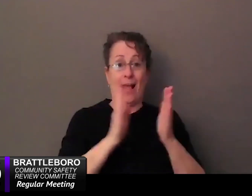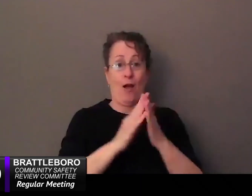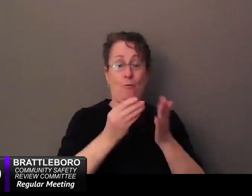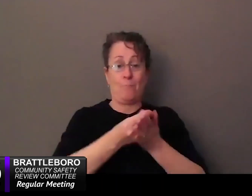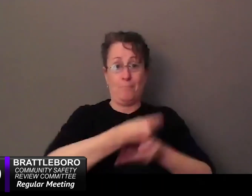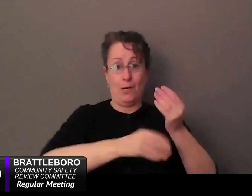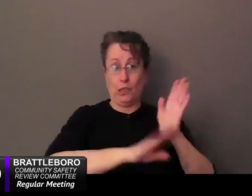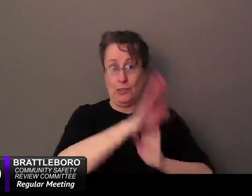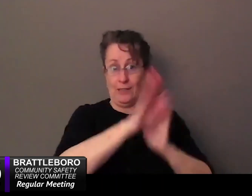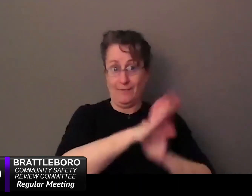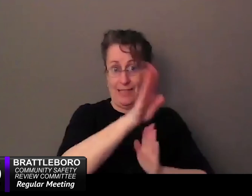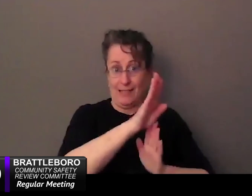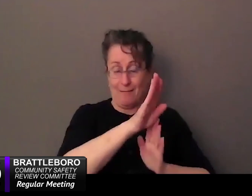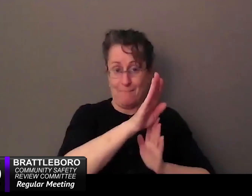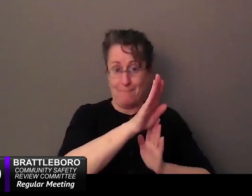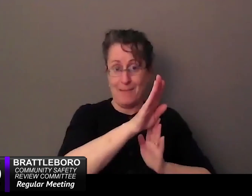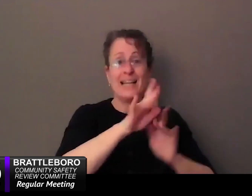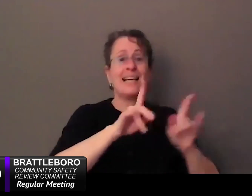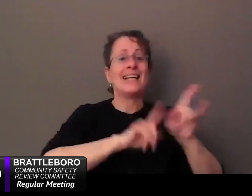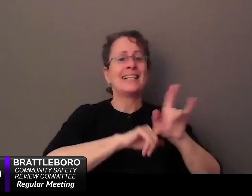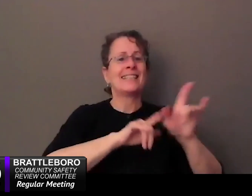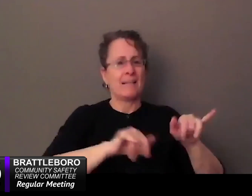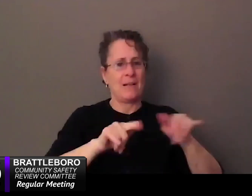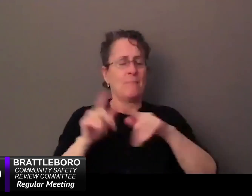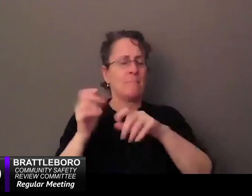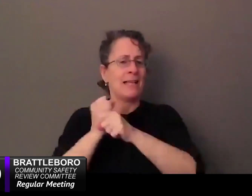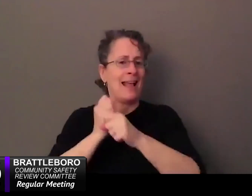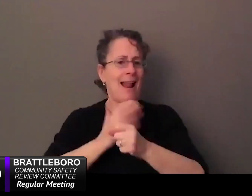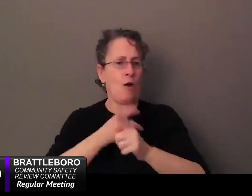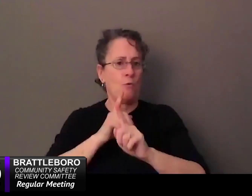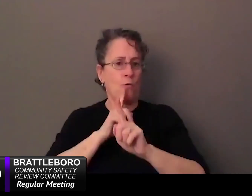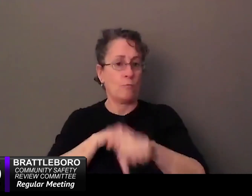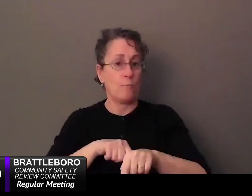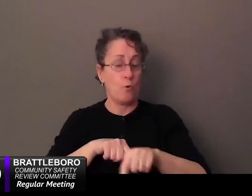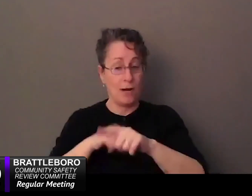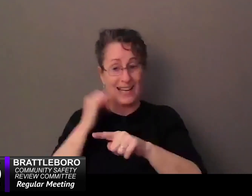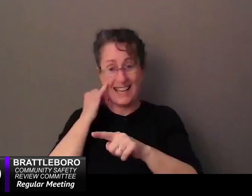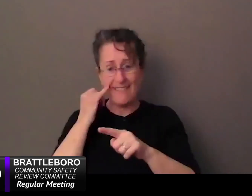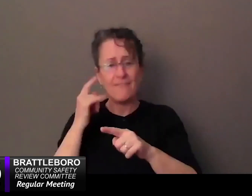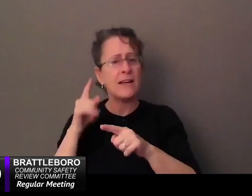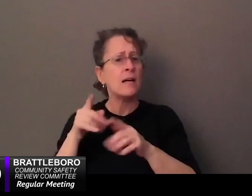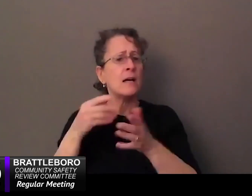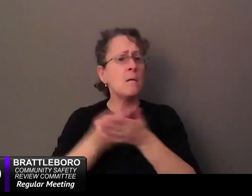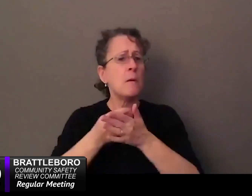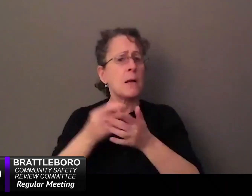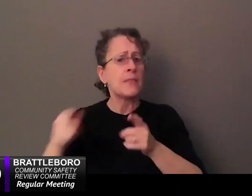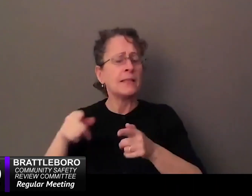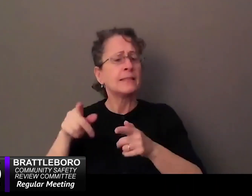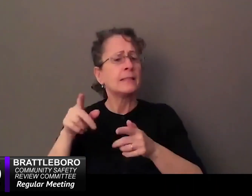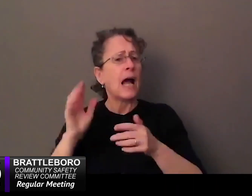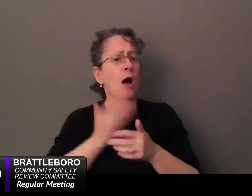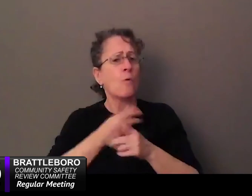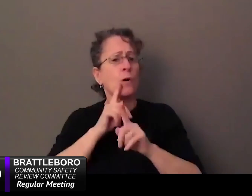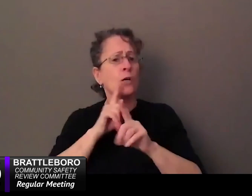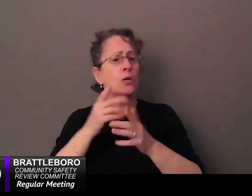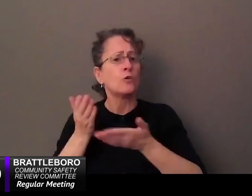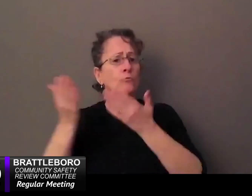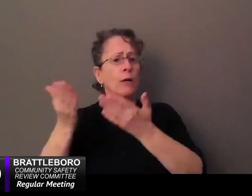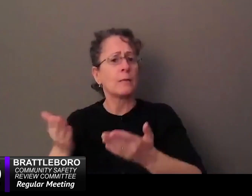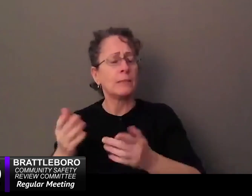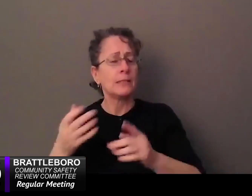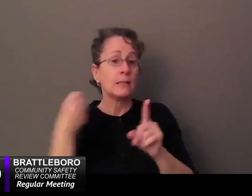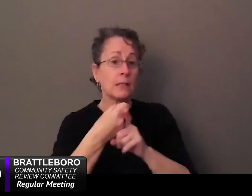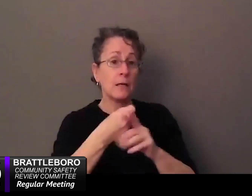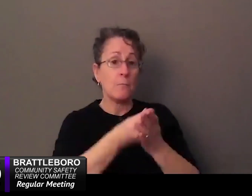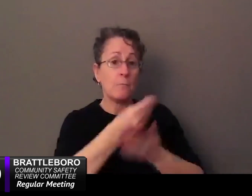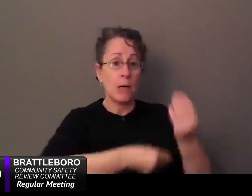budget. Right. So it's not, I'm not aware that, to your question of like,